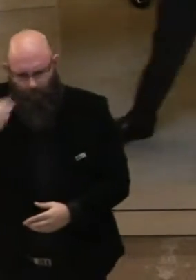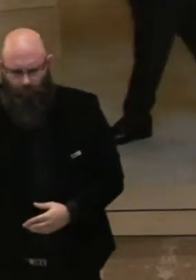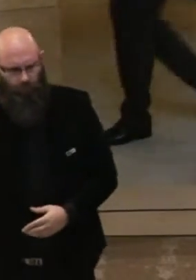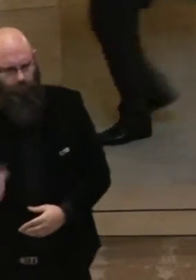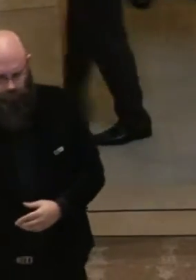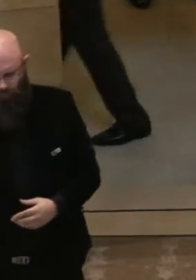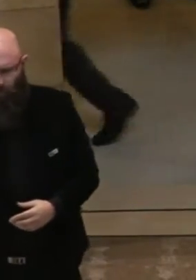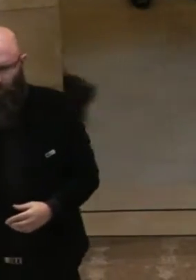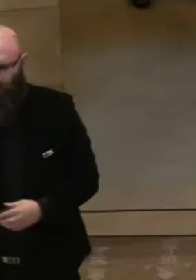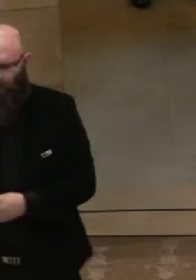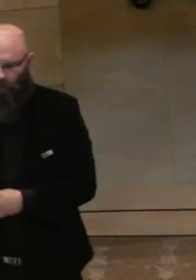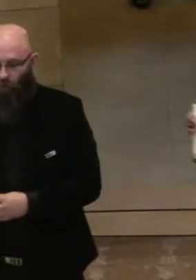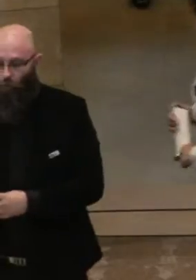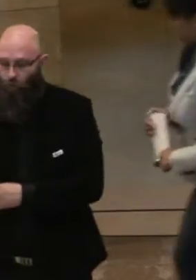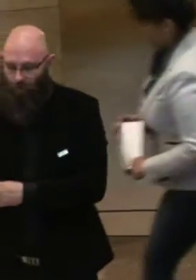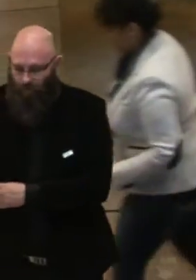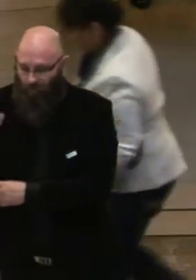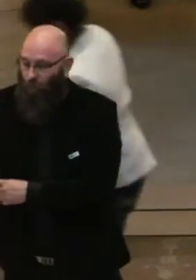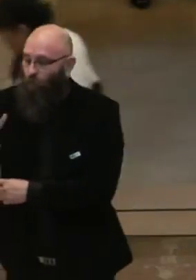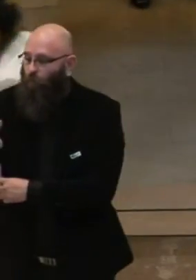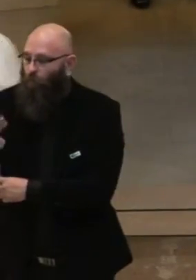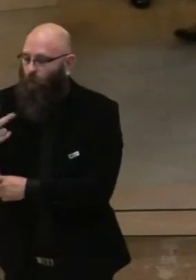Chris Wright.